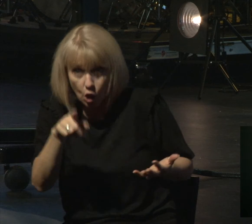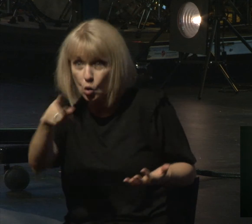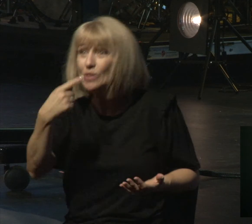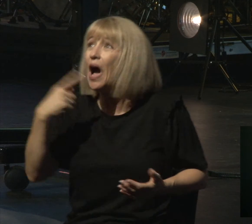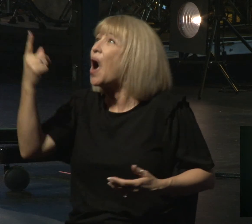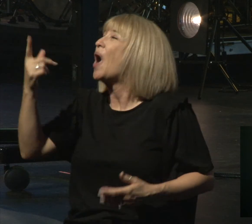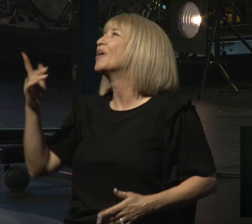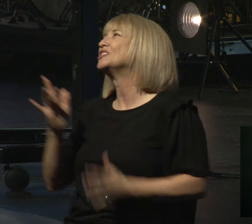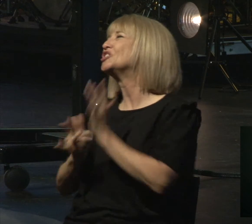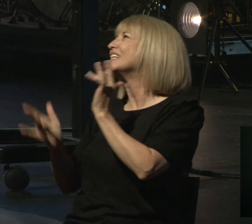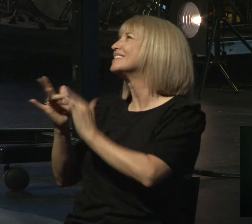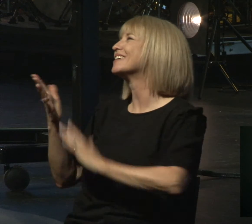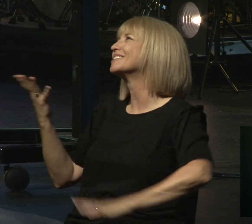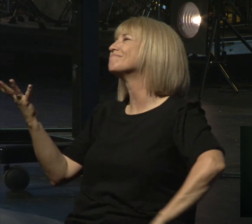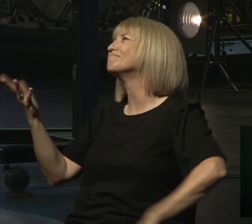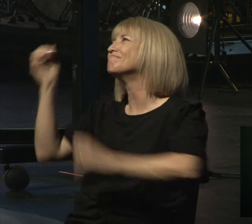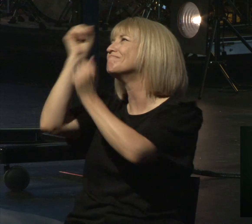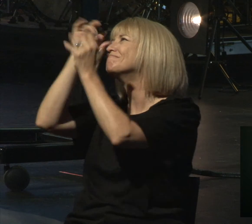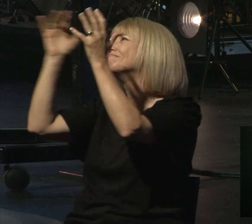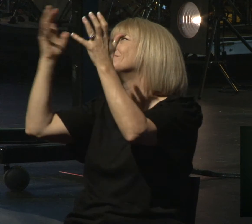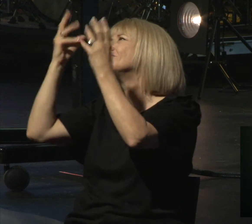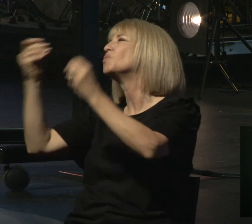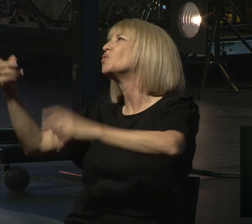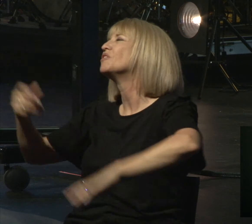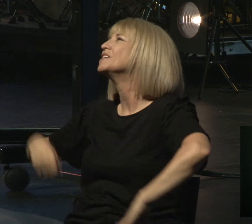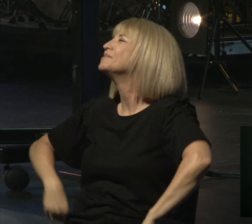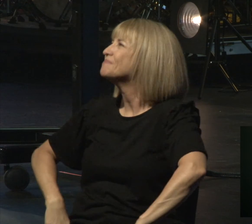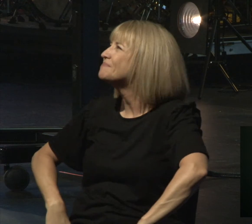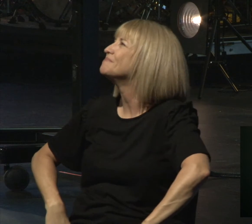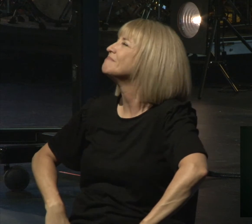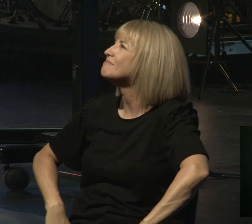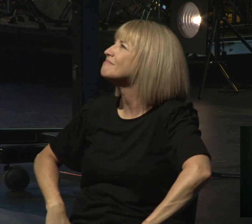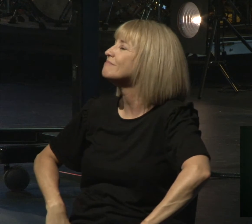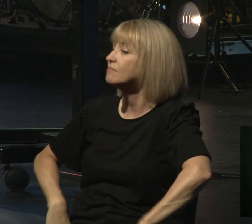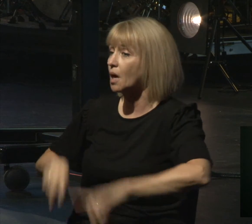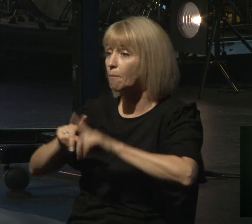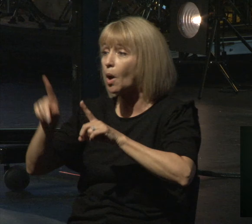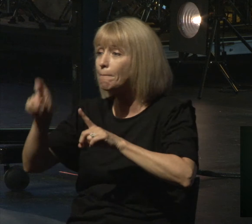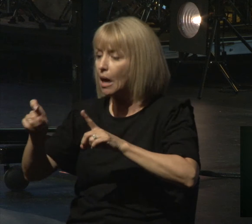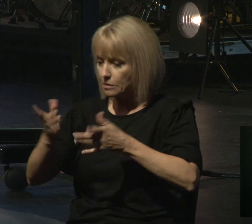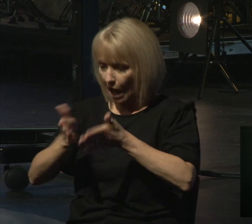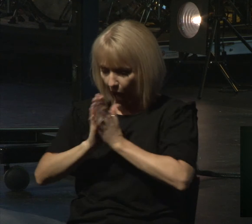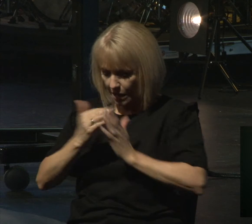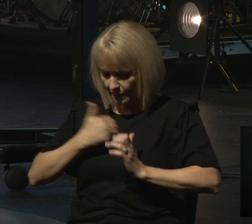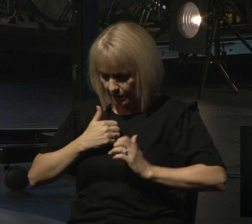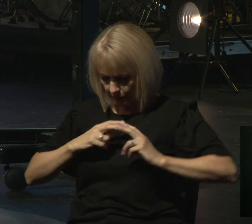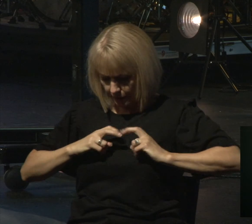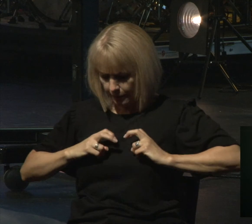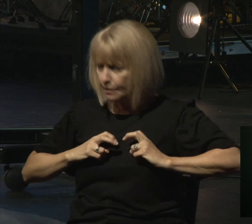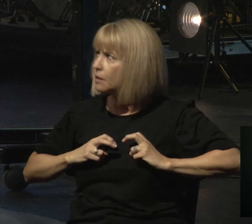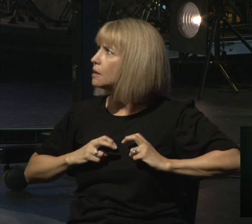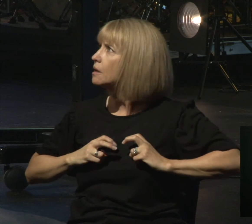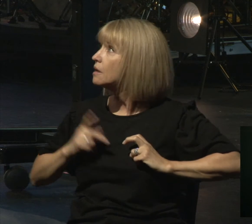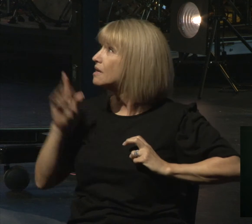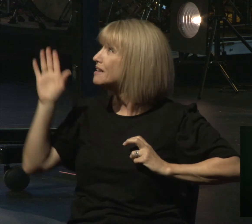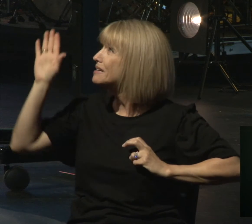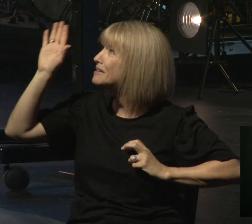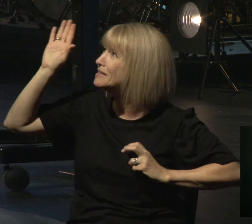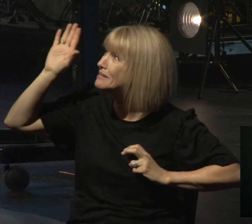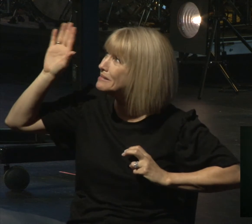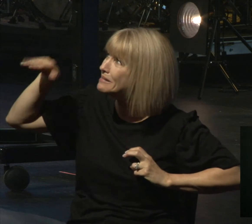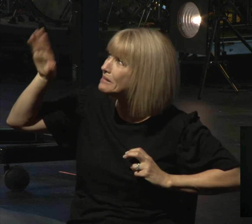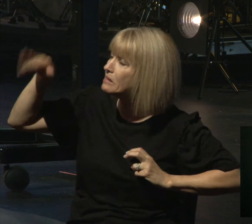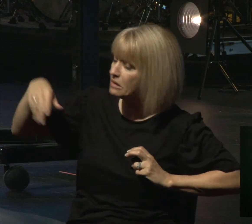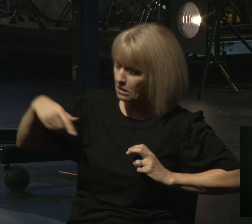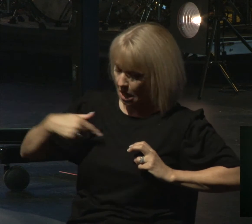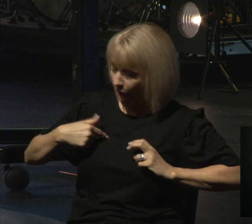that we haven't sat down and asked ourselves in front of Jesus, Jesus, what is this going to cost me?